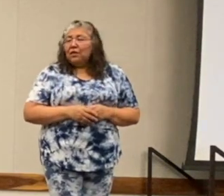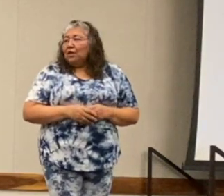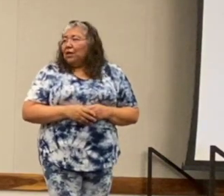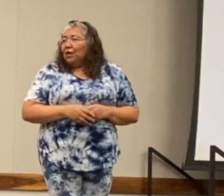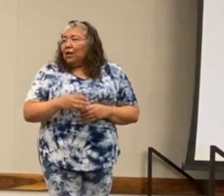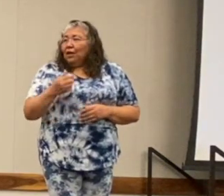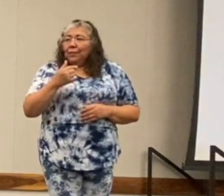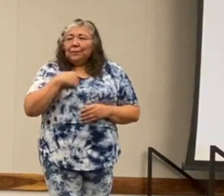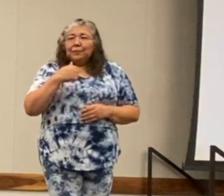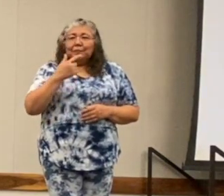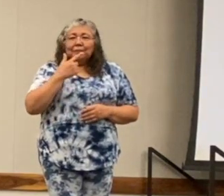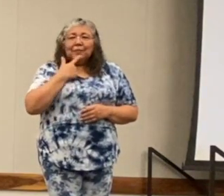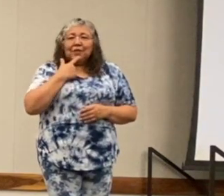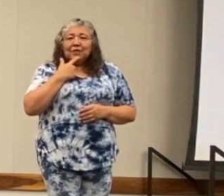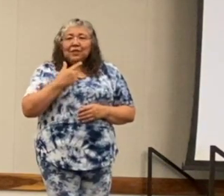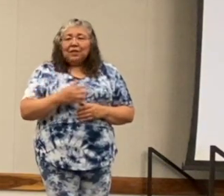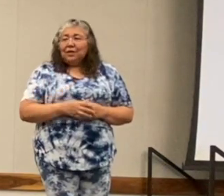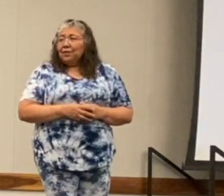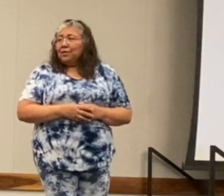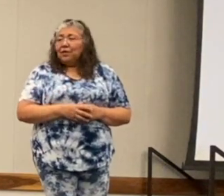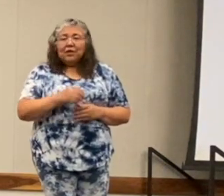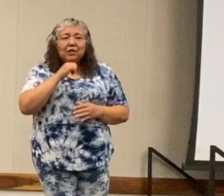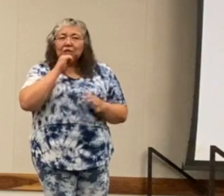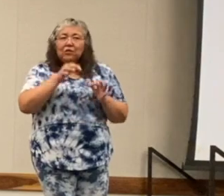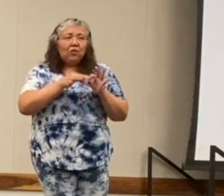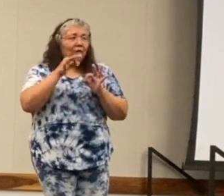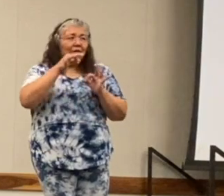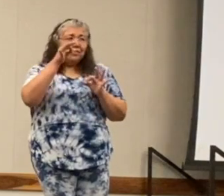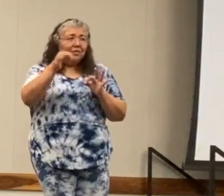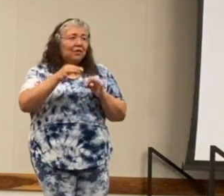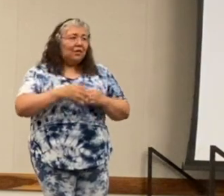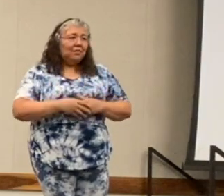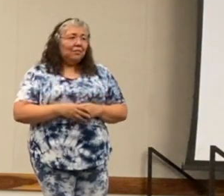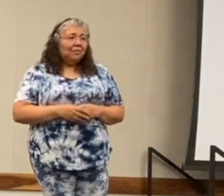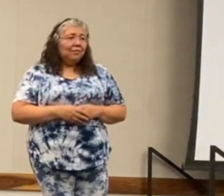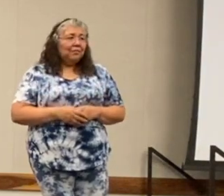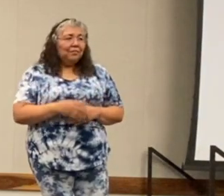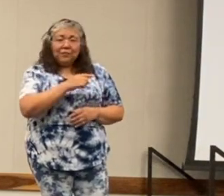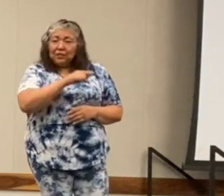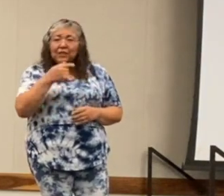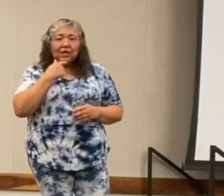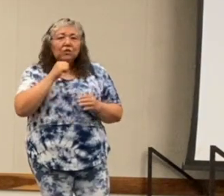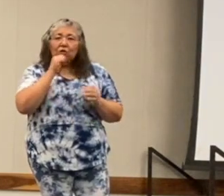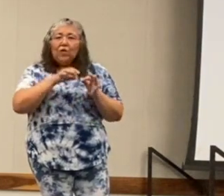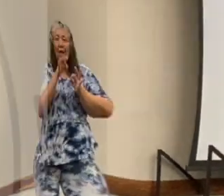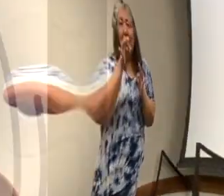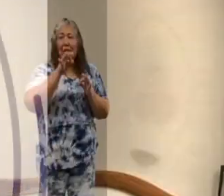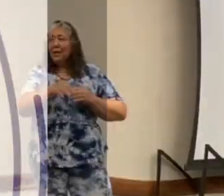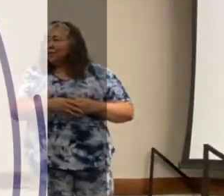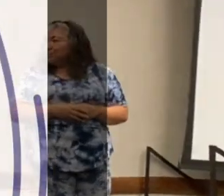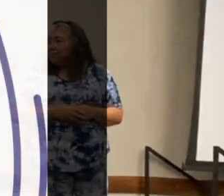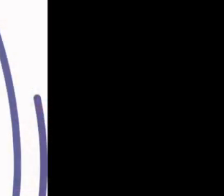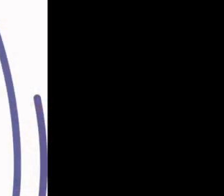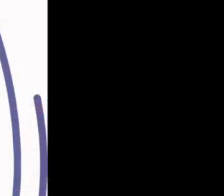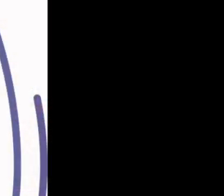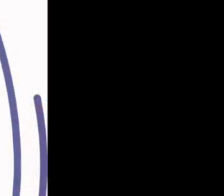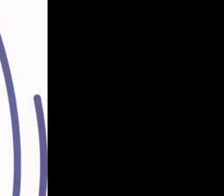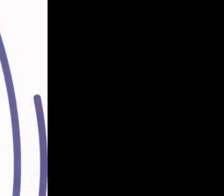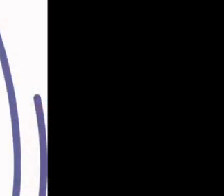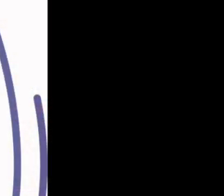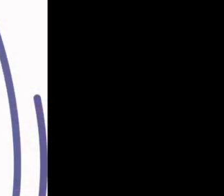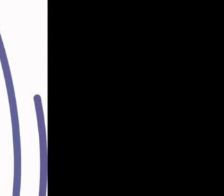I say, don't hesitate. Say, don't hesitate. Don't hesitate. Heavenly Father.